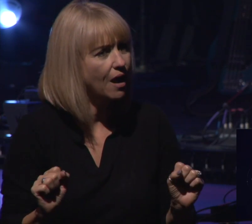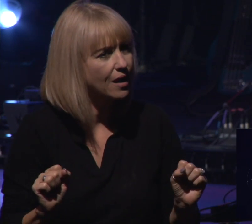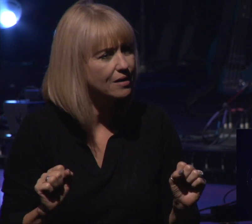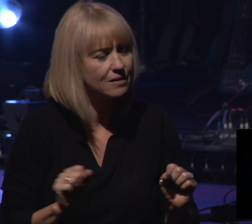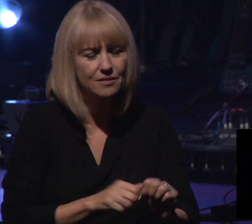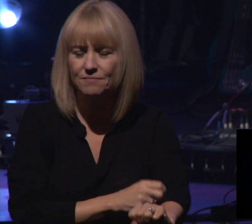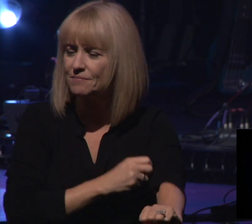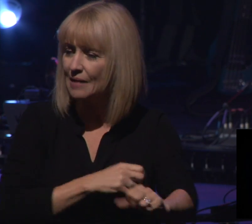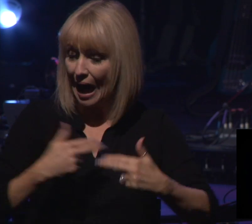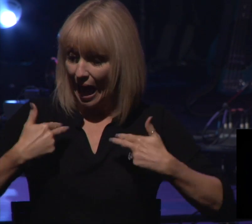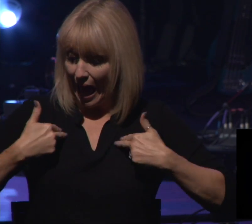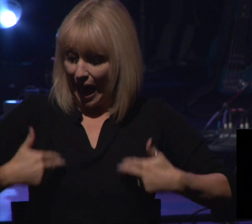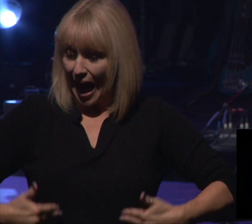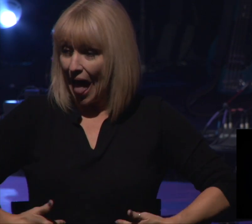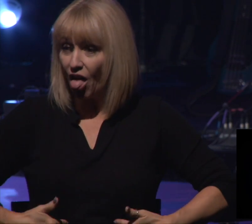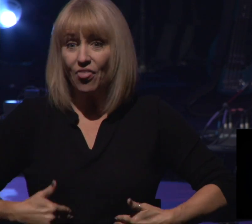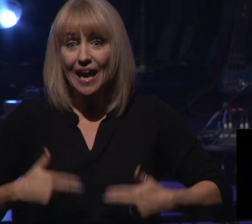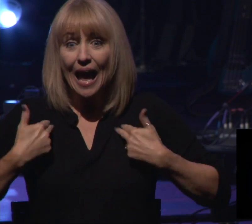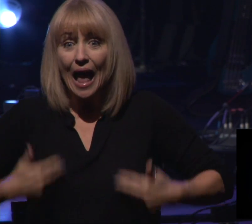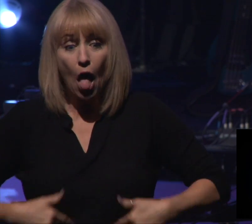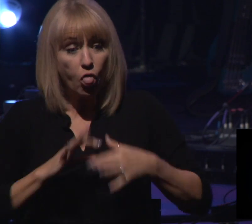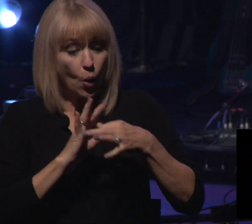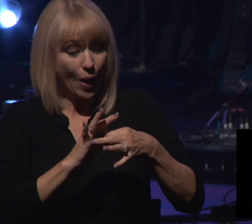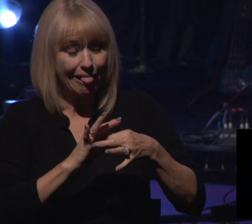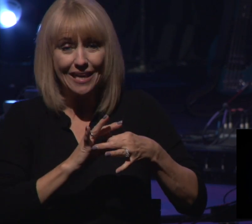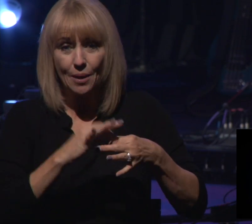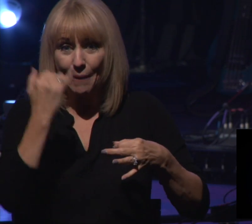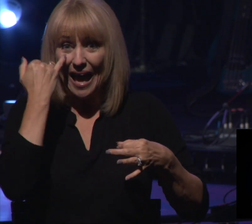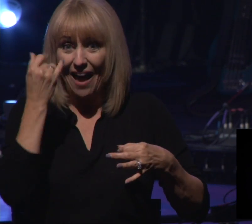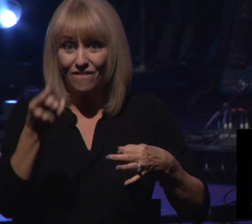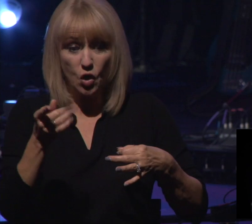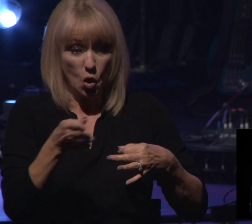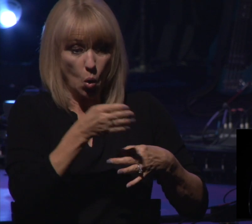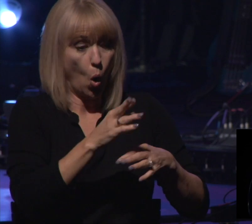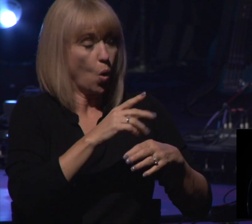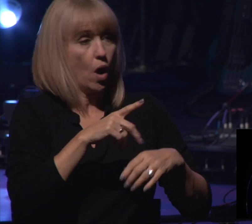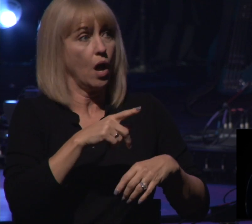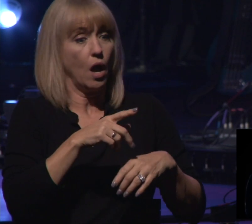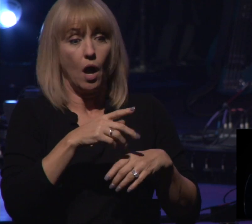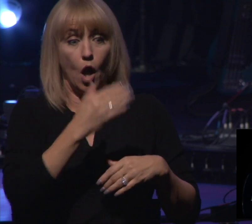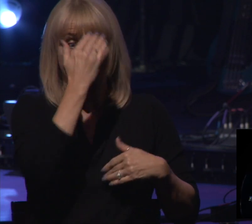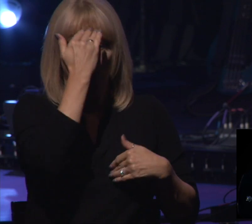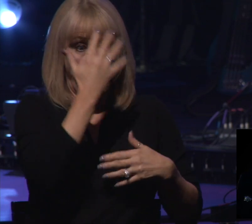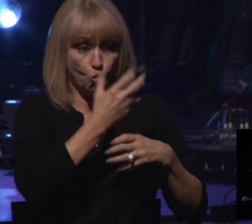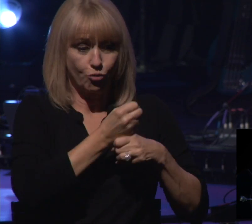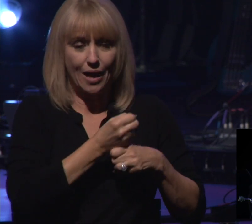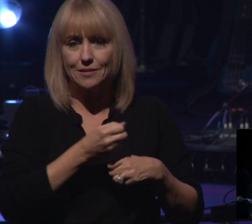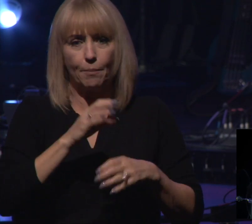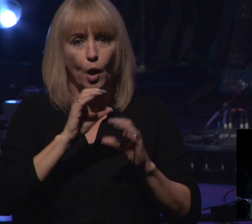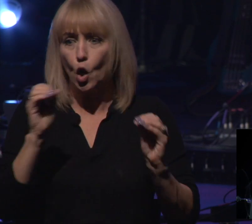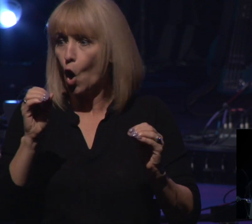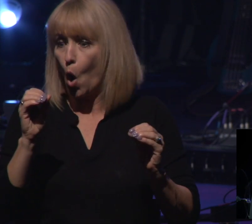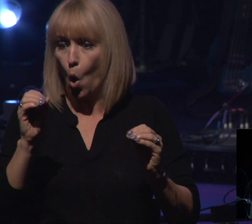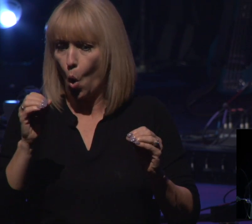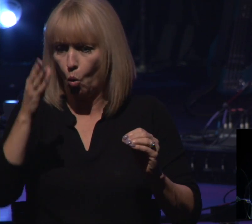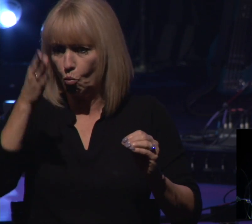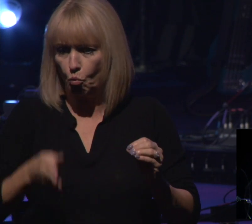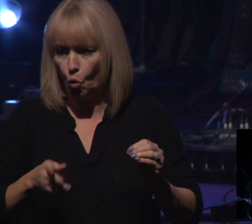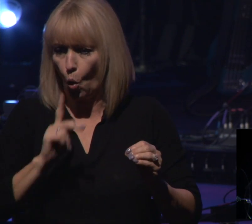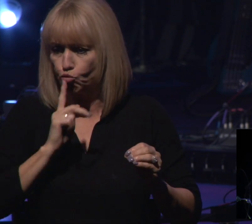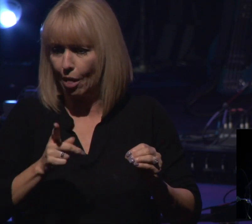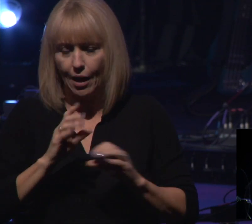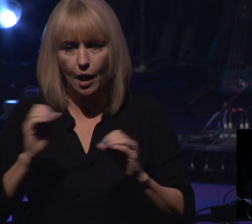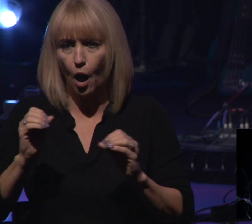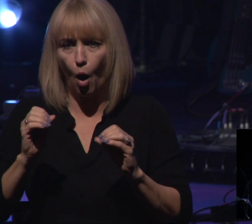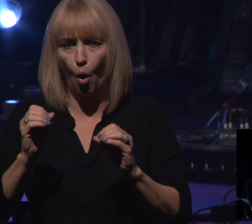relationship has to have some relying in it. If you just stay here, there's a wall stays up around others, and you can't get to know someone well or build a healthy relationship